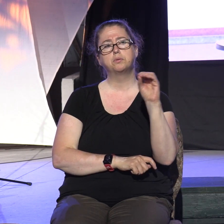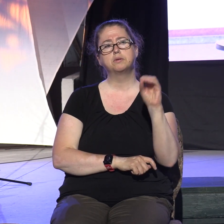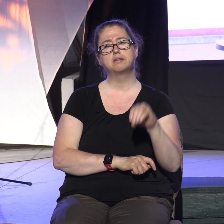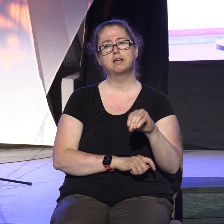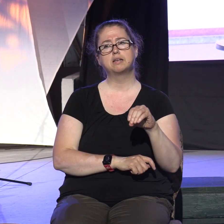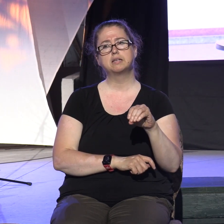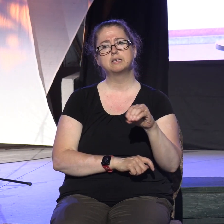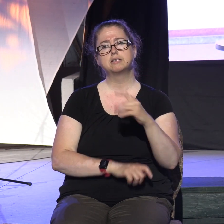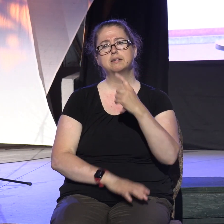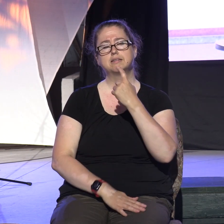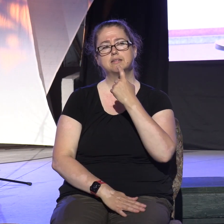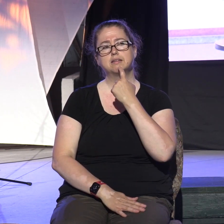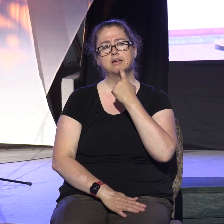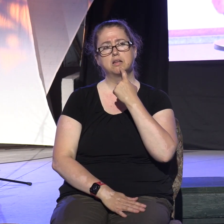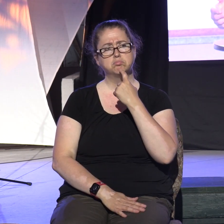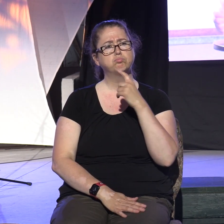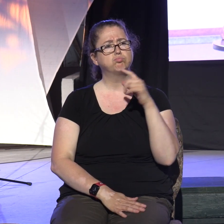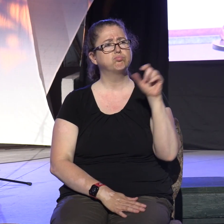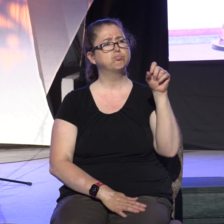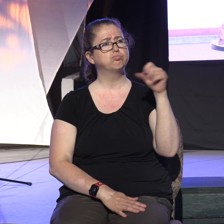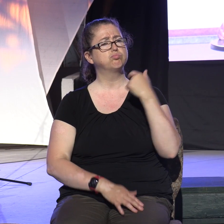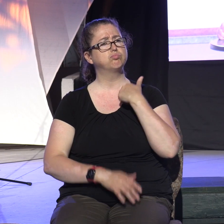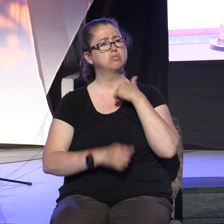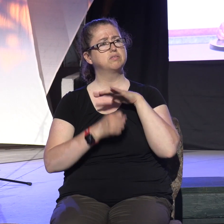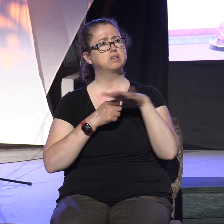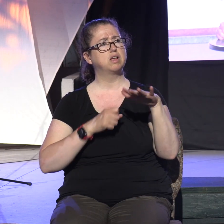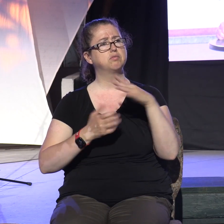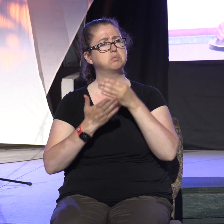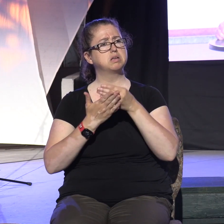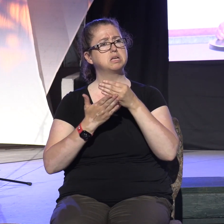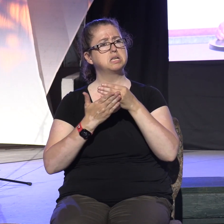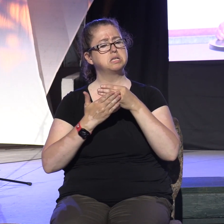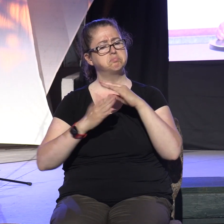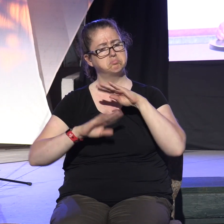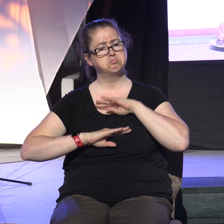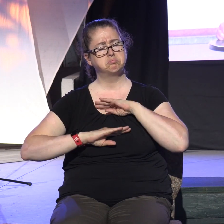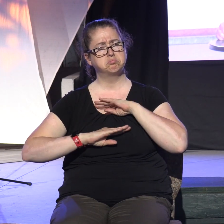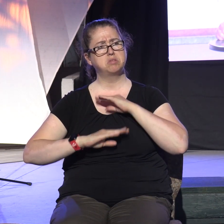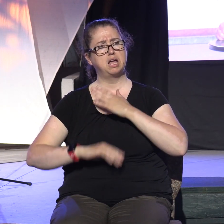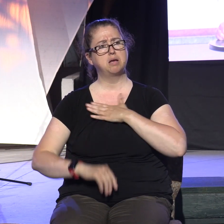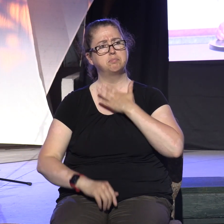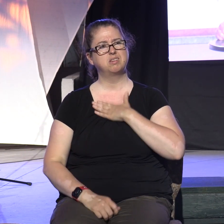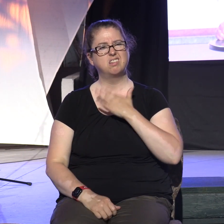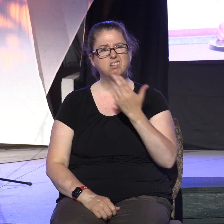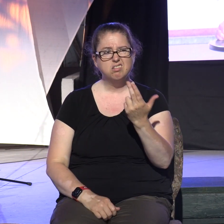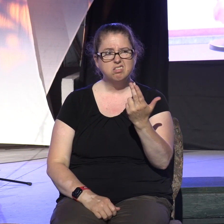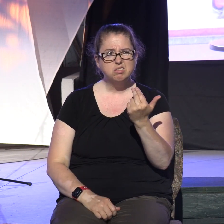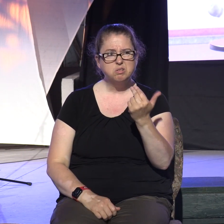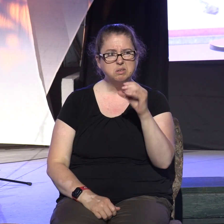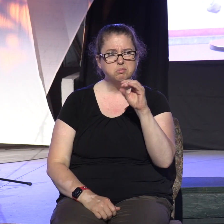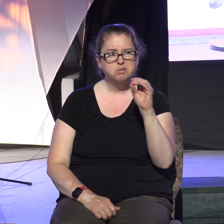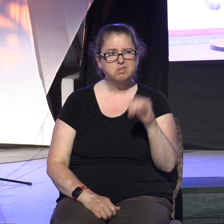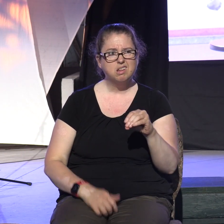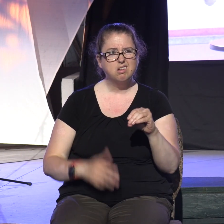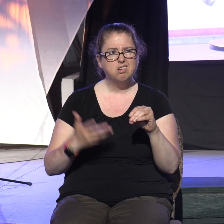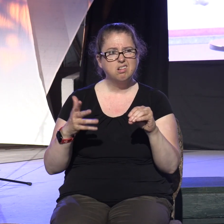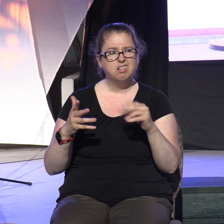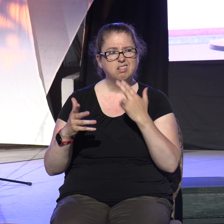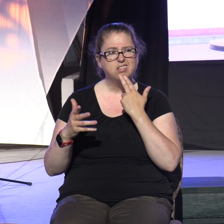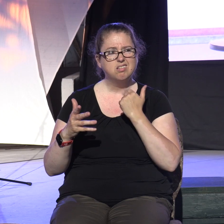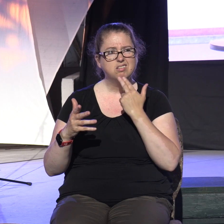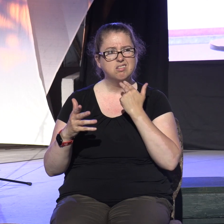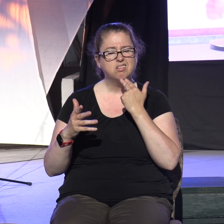The rest, they then asked the follow-up question. How much money would it take so that you could answer on a scale